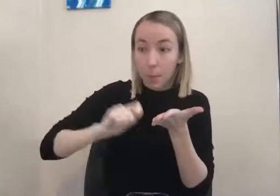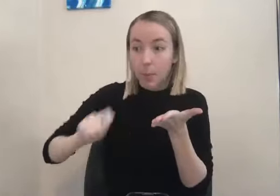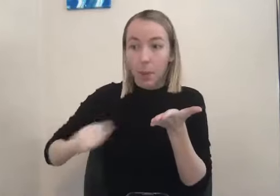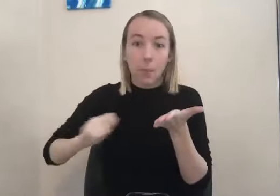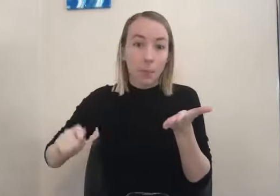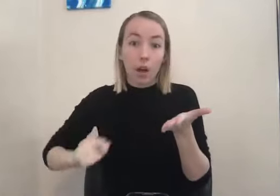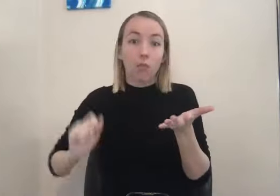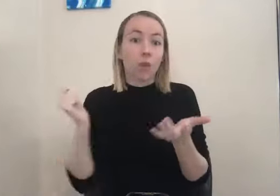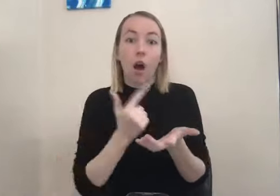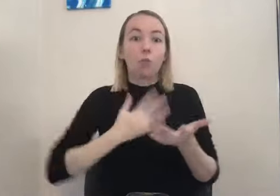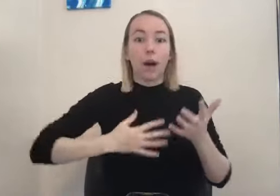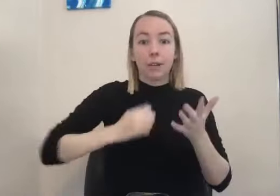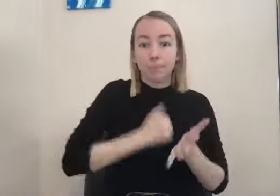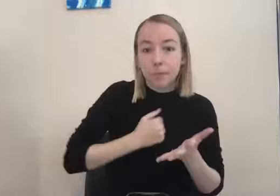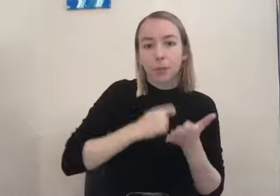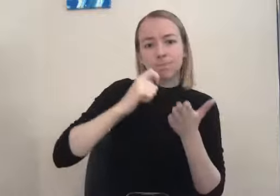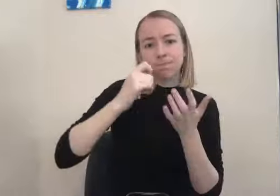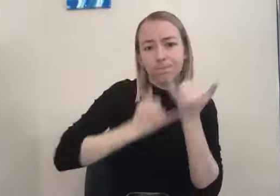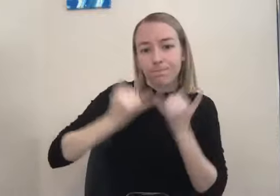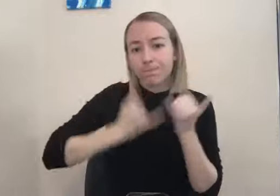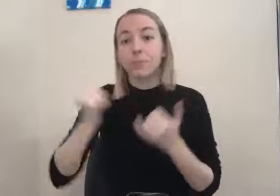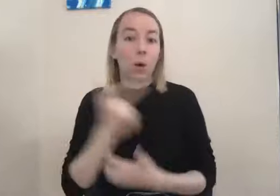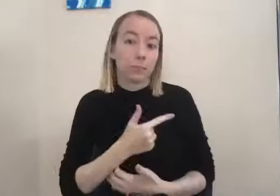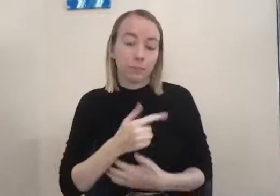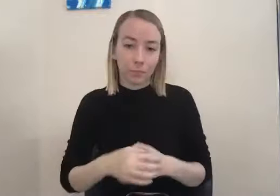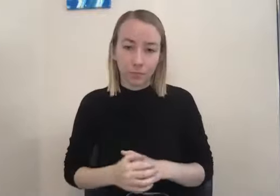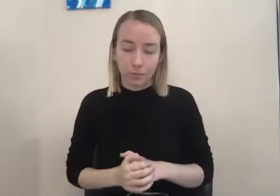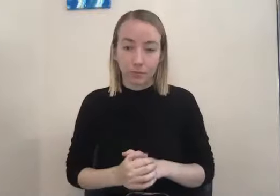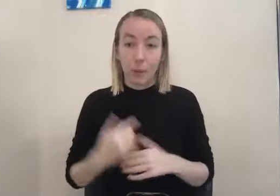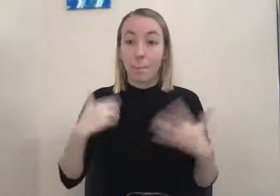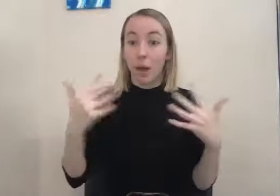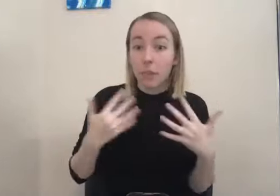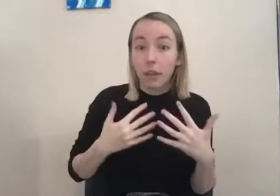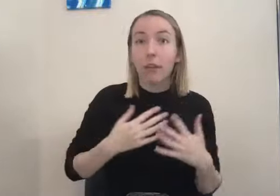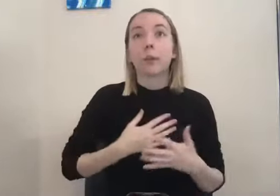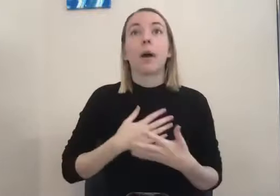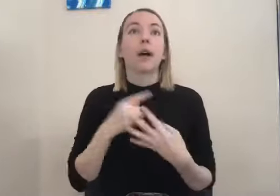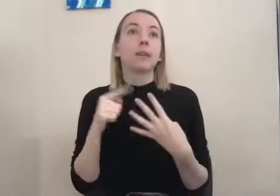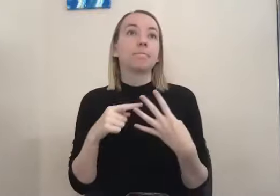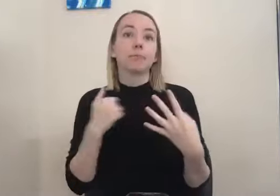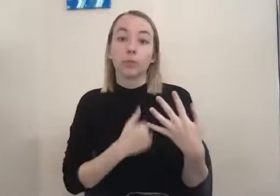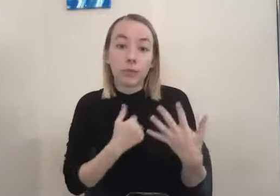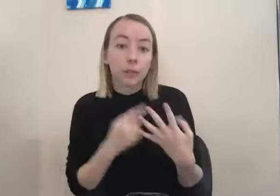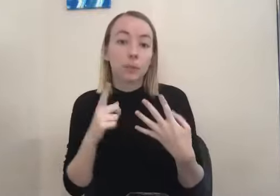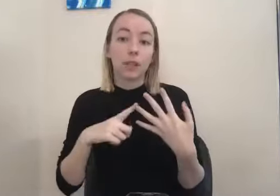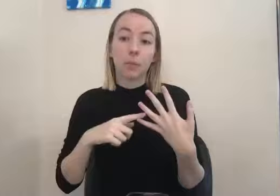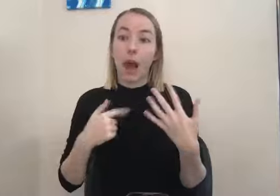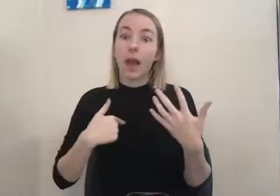So, and I done my fearless moral infantry and I think between step 4 to step 6, you know, step 4